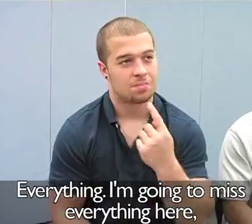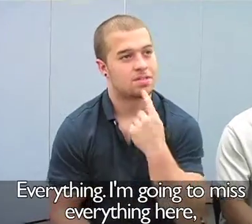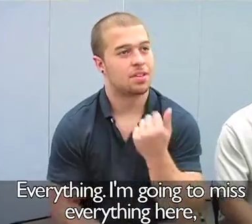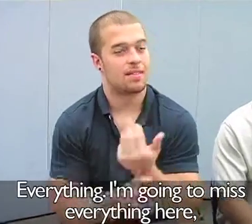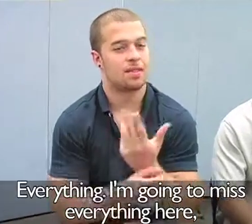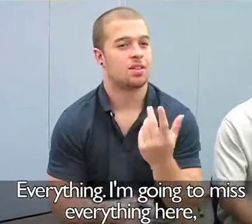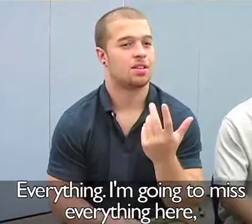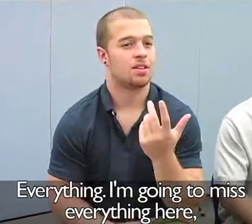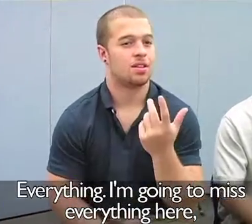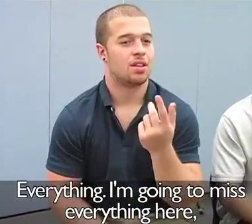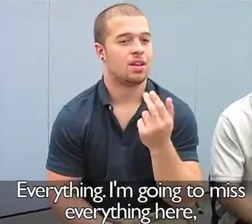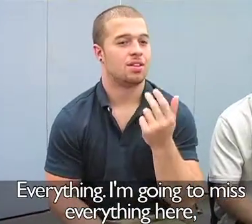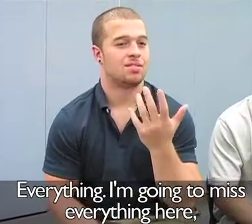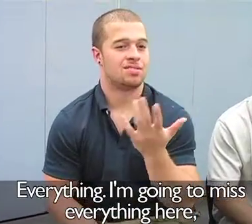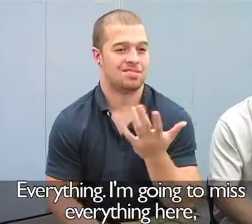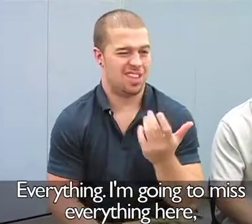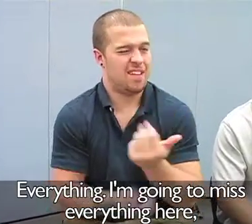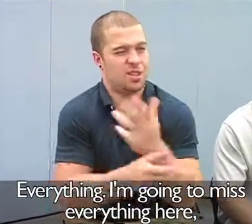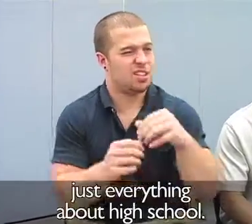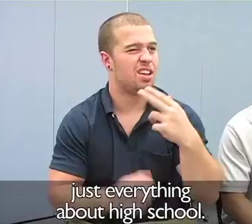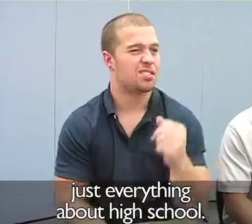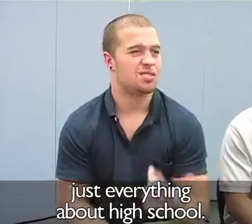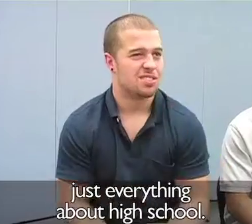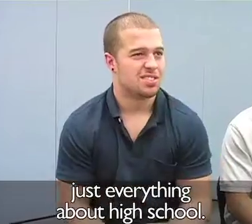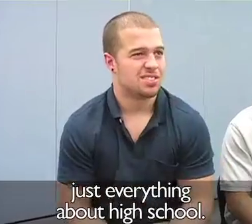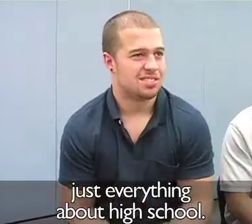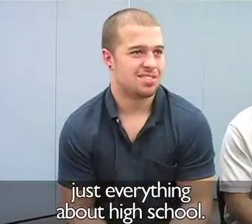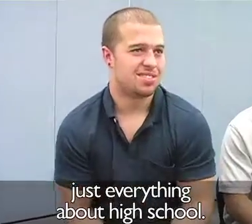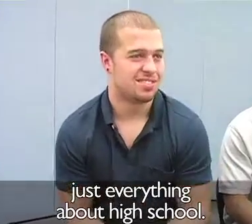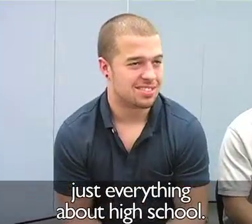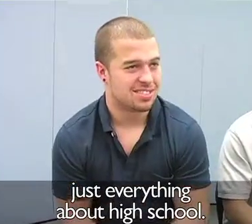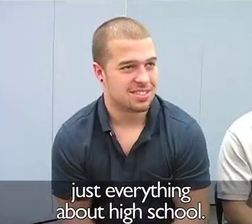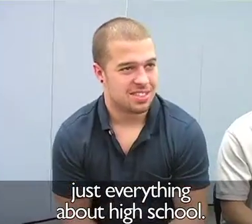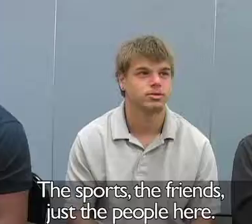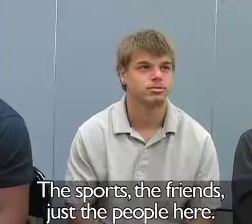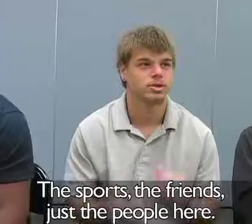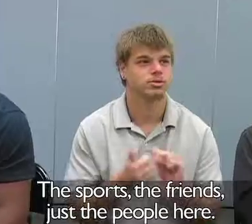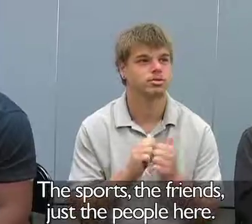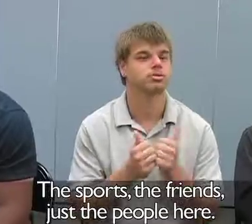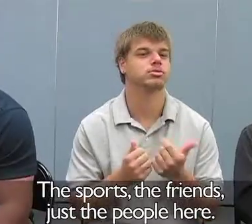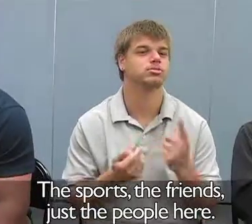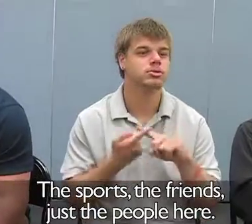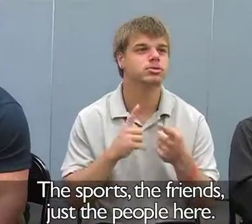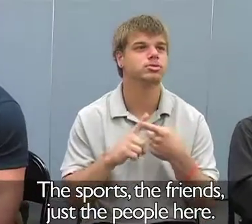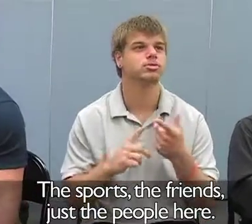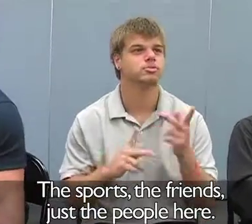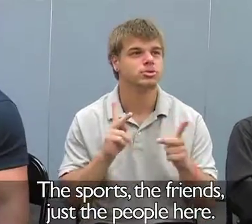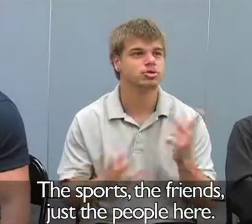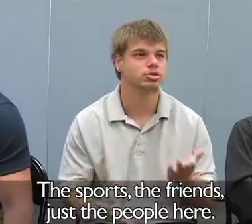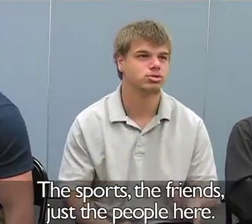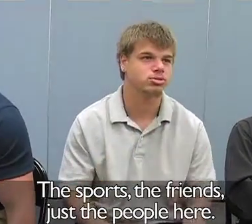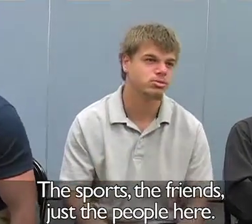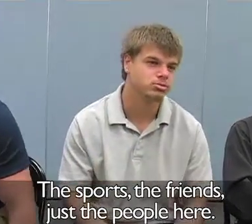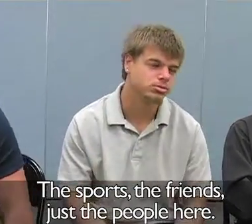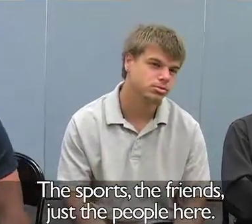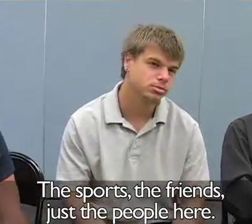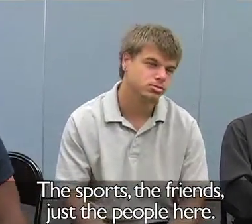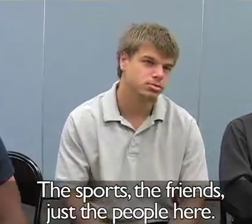Everything. I'm going to miss everything here. Just everything about high school. The sports, the friends, just the people here.